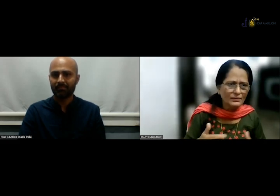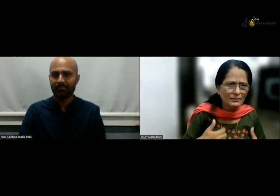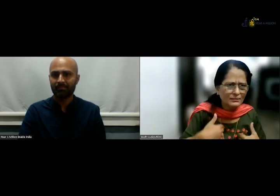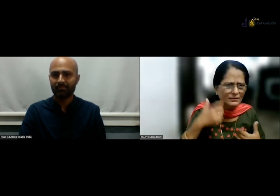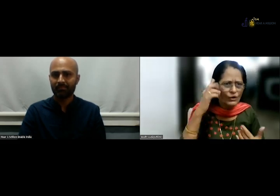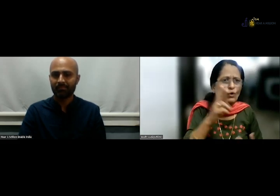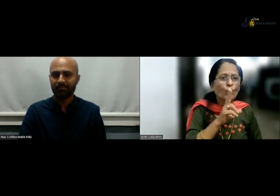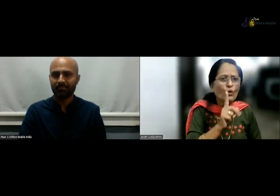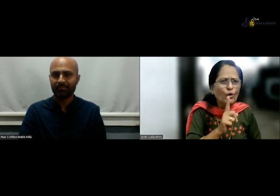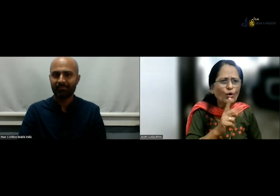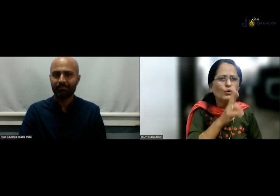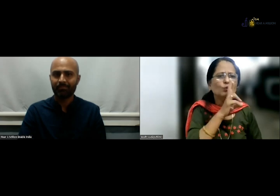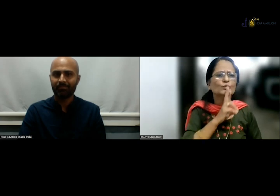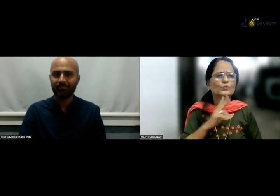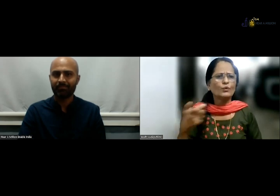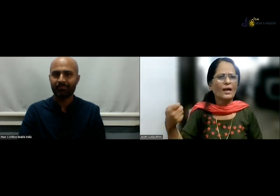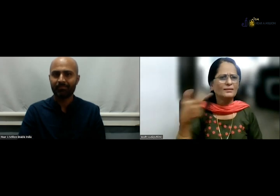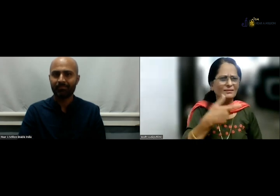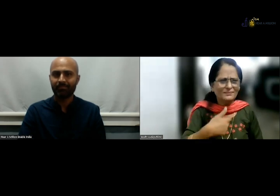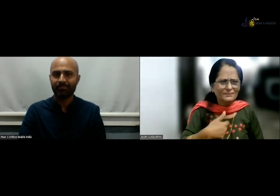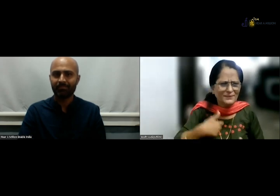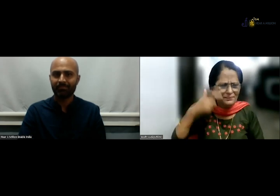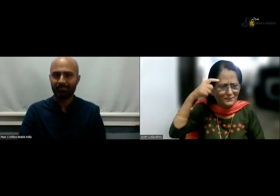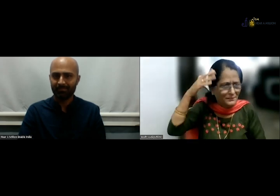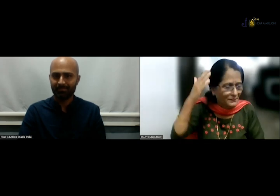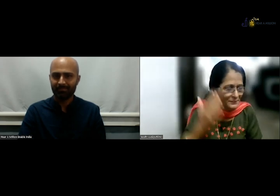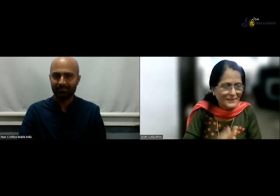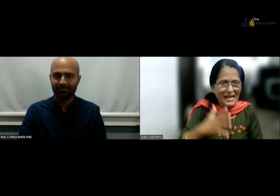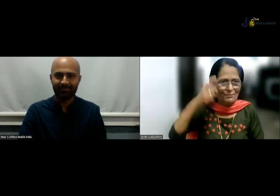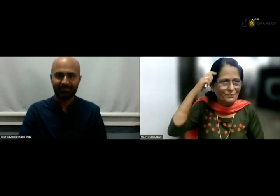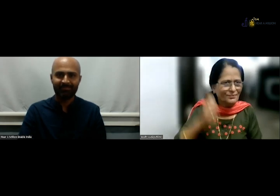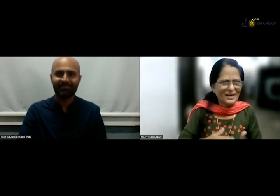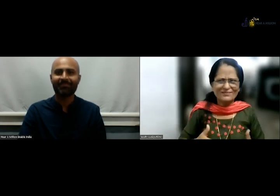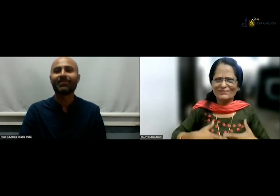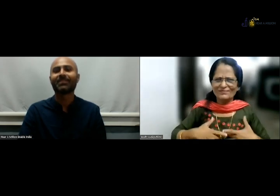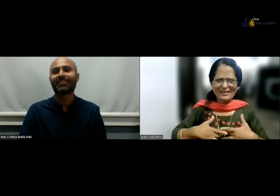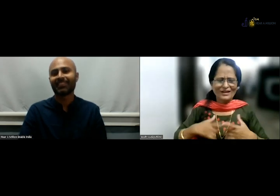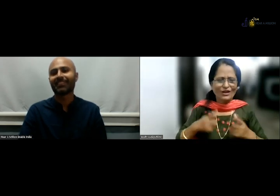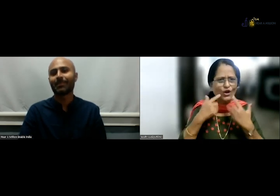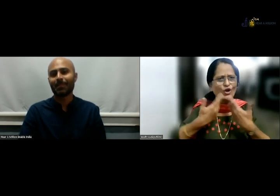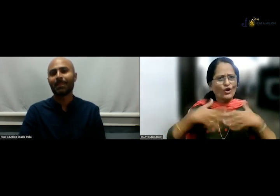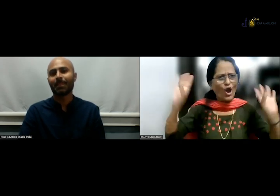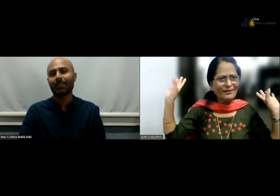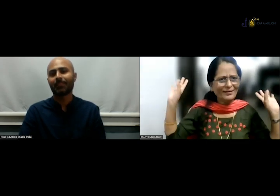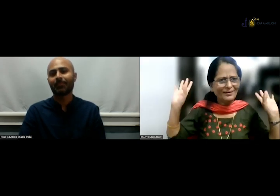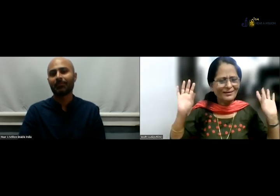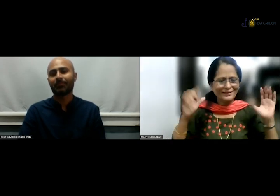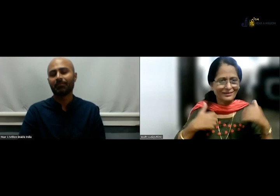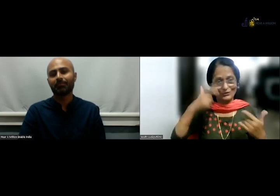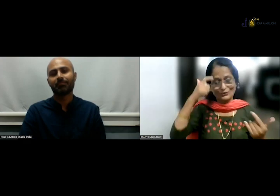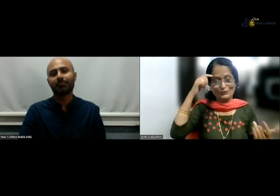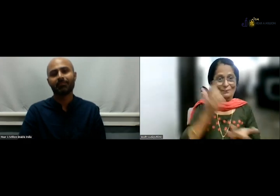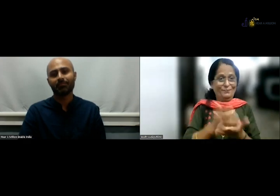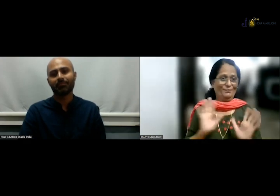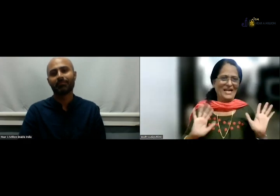secretary, and I was like, who talked to her? And then after I got to know from Sunil, and